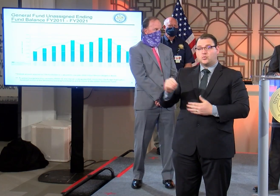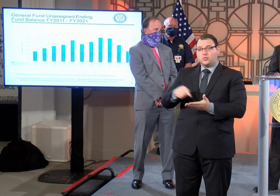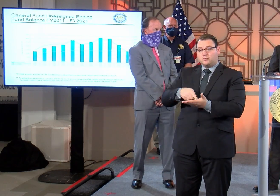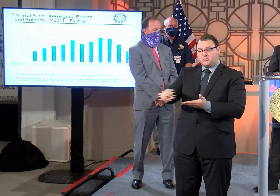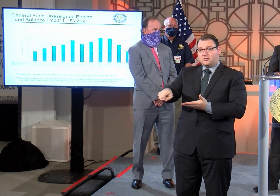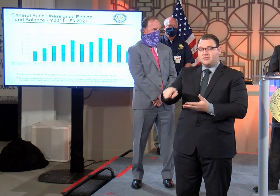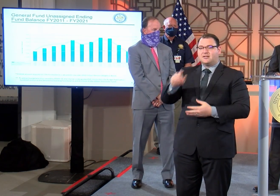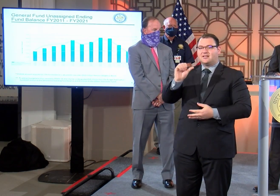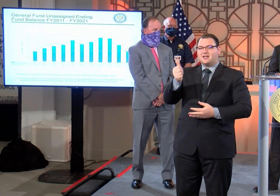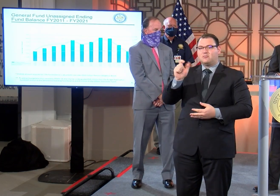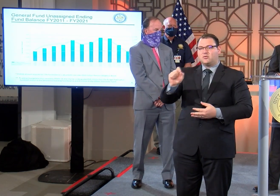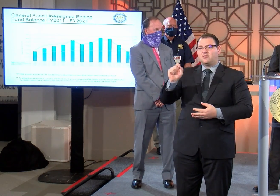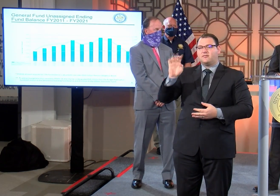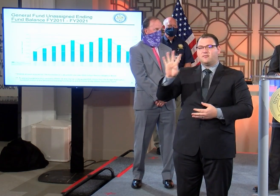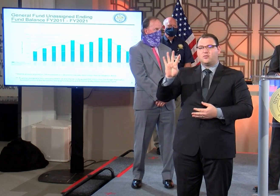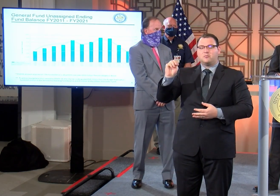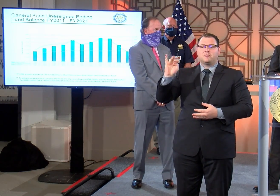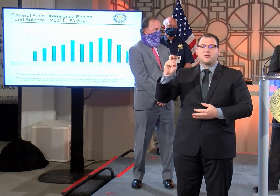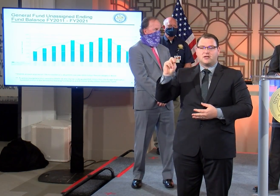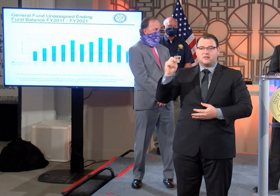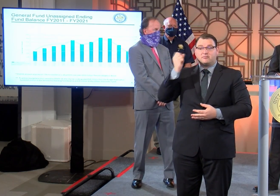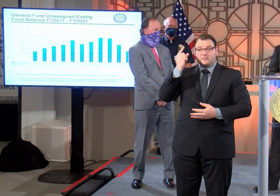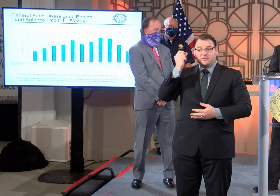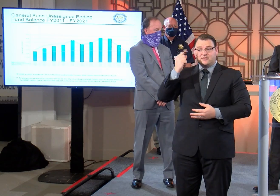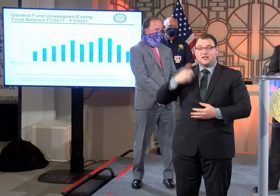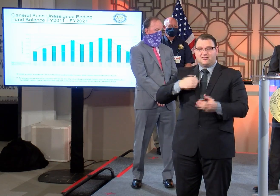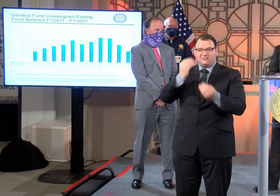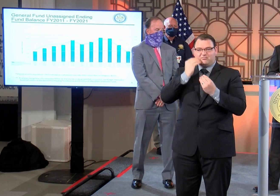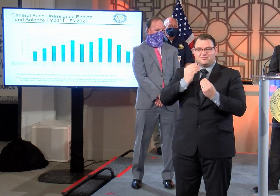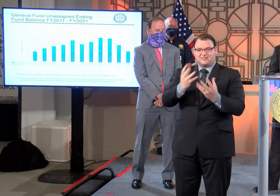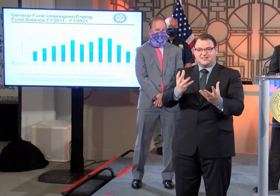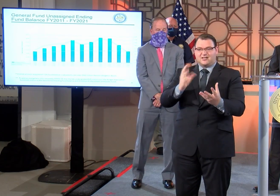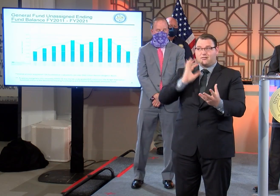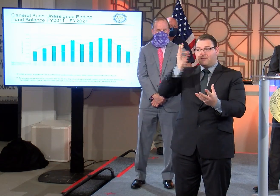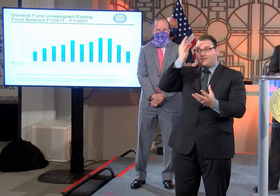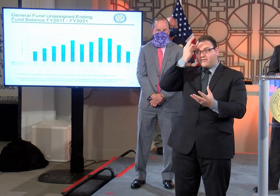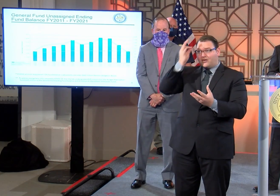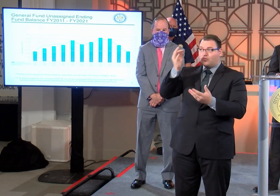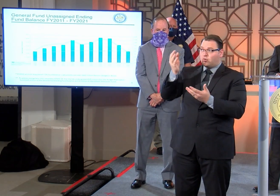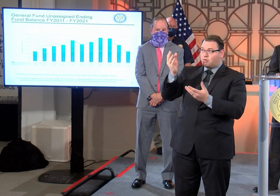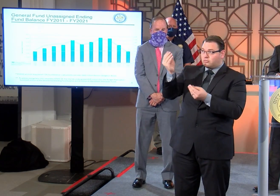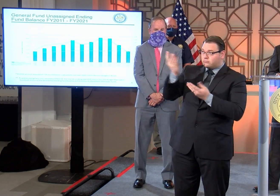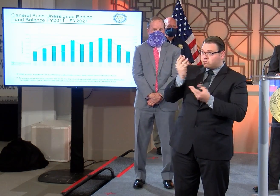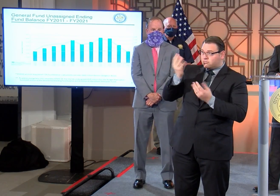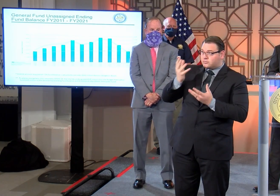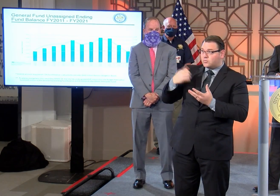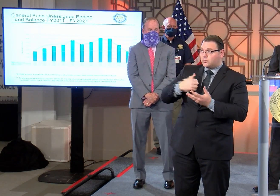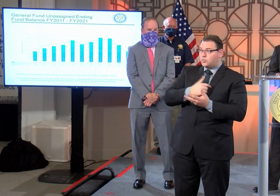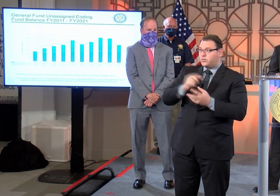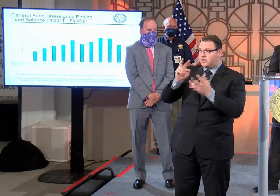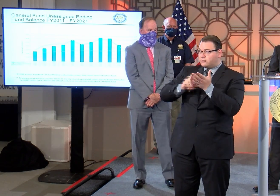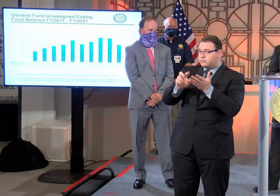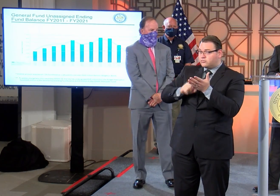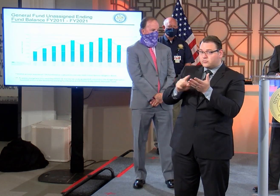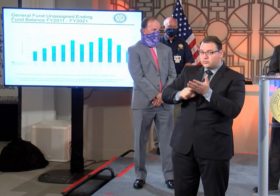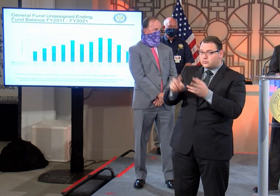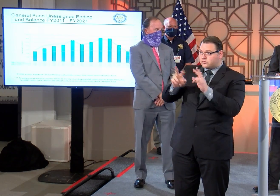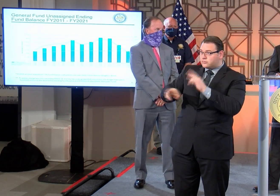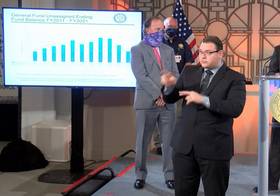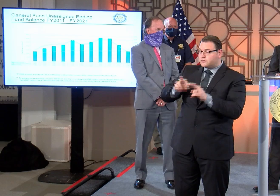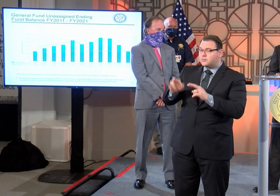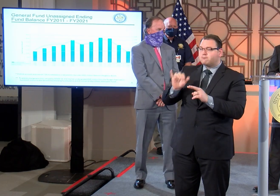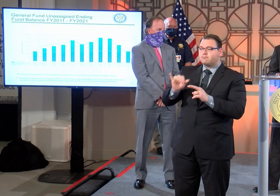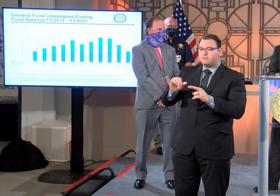$10.4 million, but I will tell you, based on the federal guidelines that we have looked at, that we can have